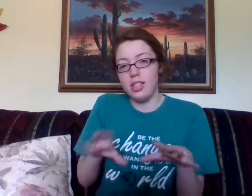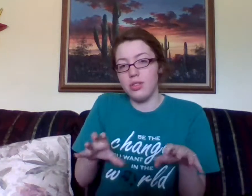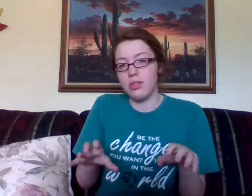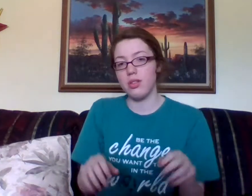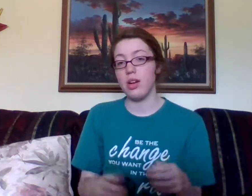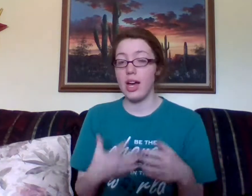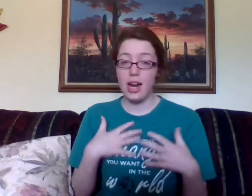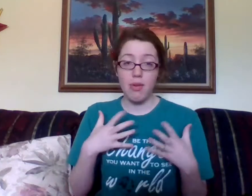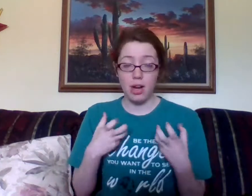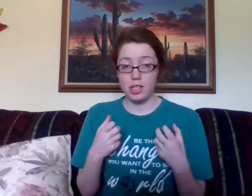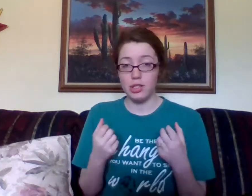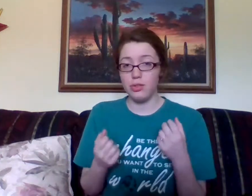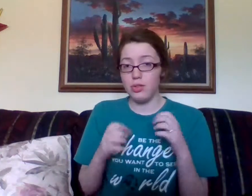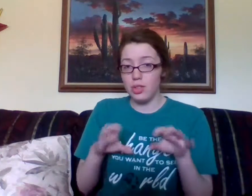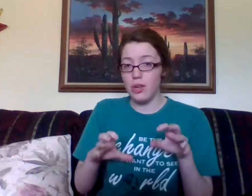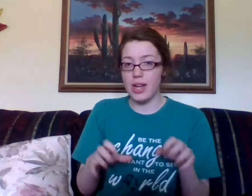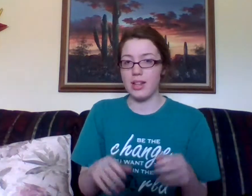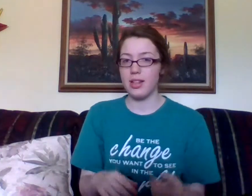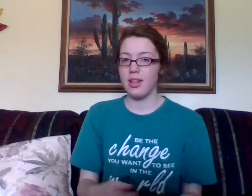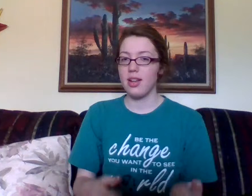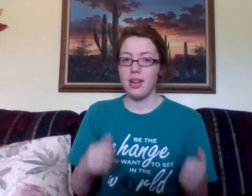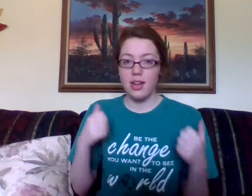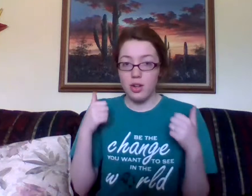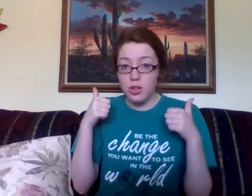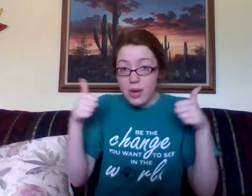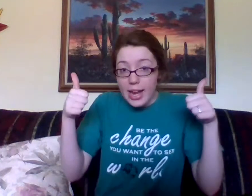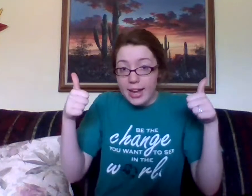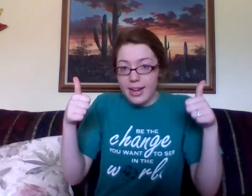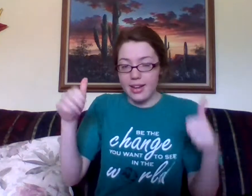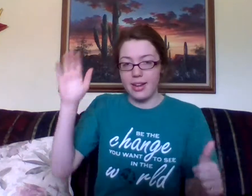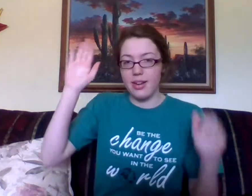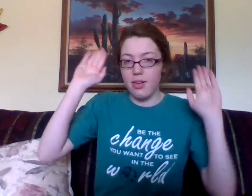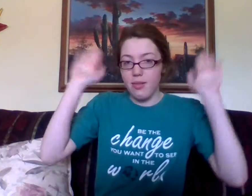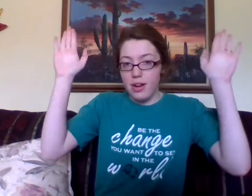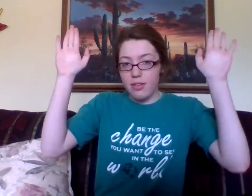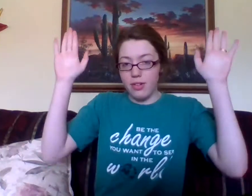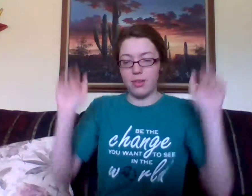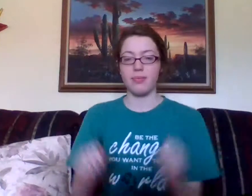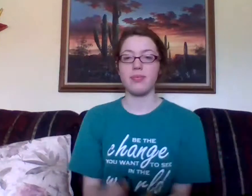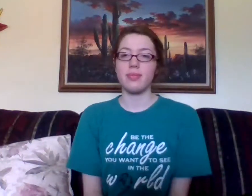do, and I want to do it. Great. Wonderful.